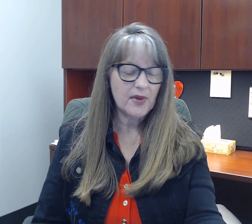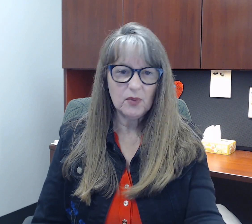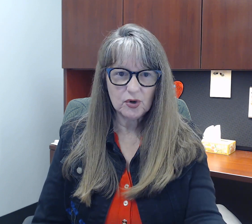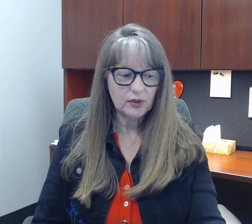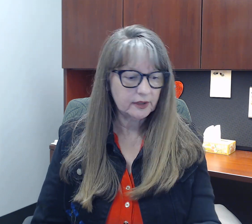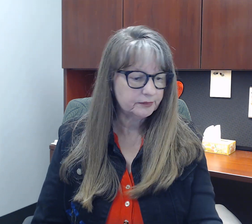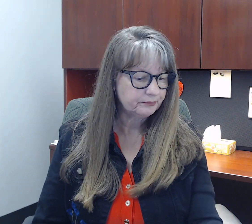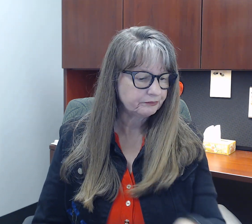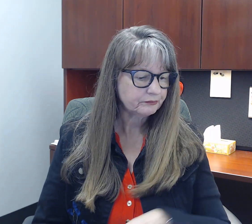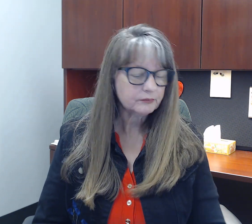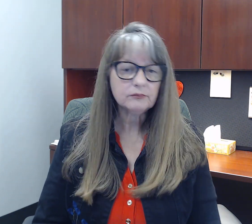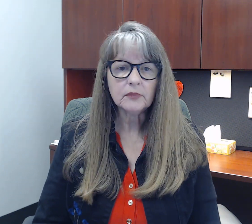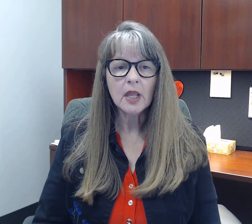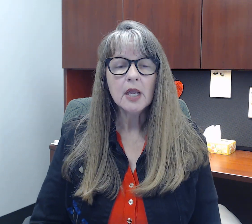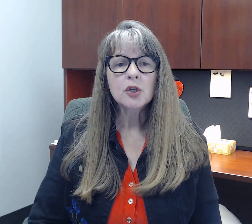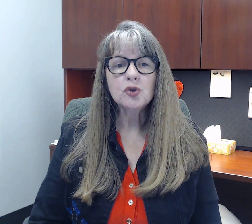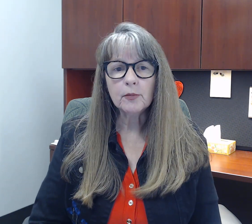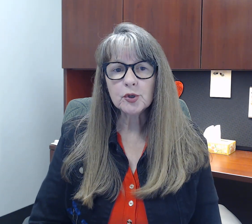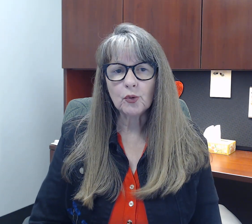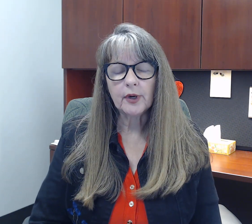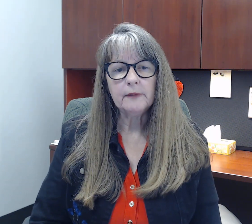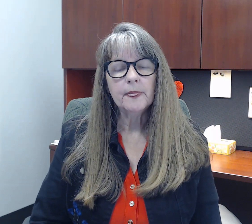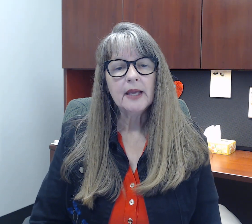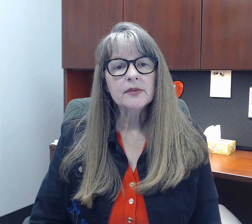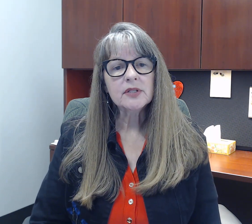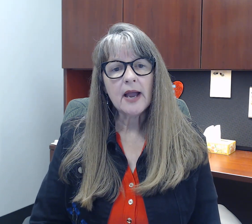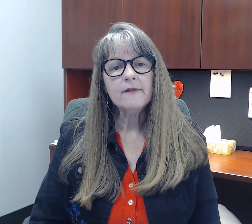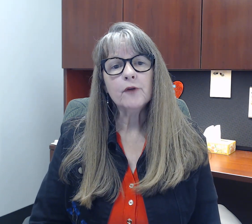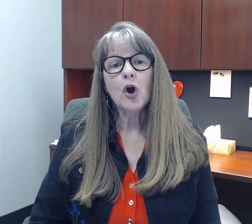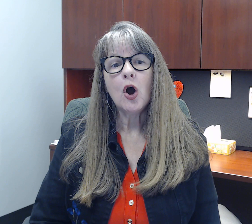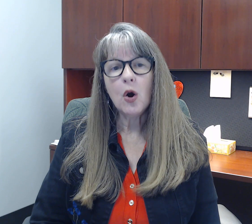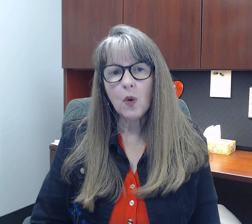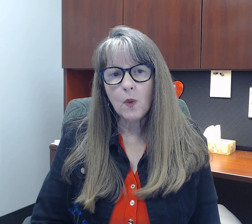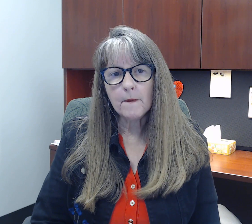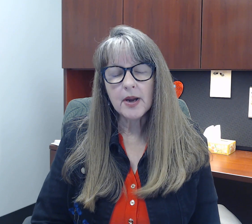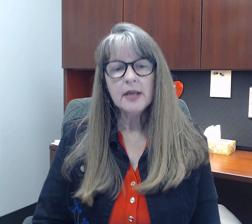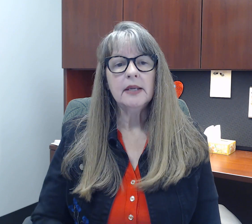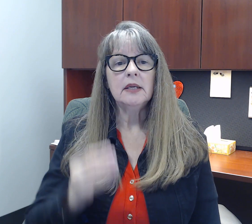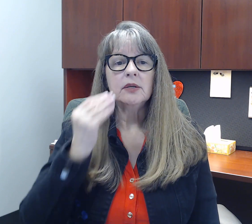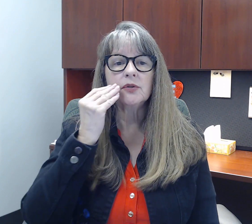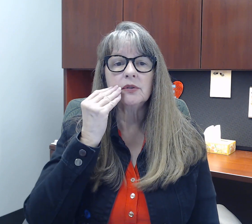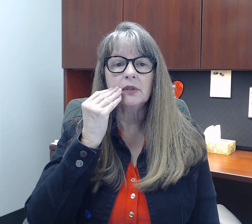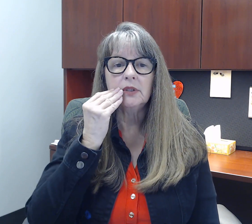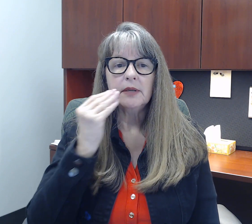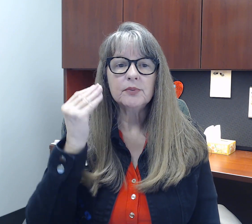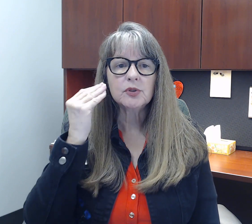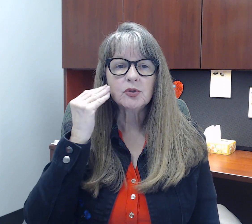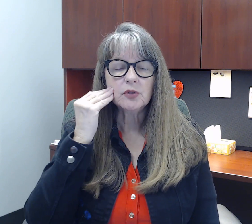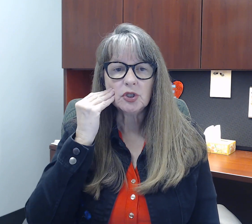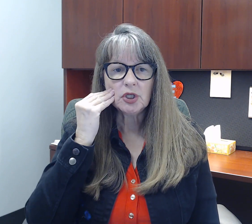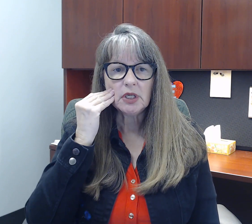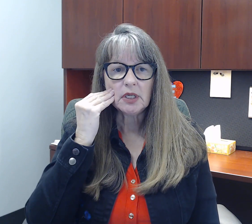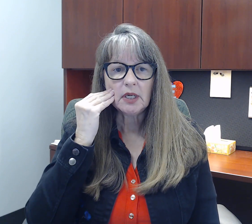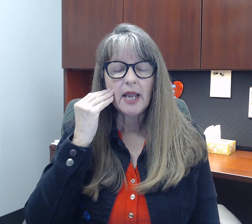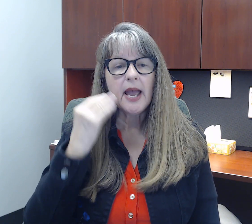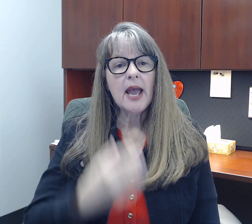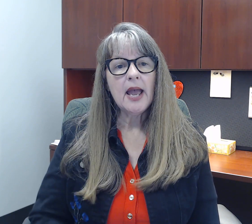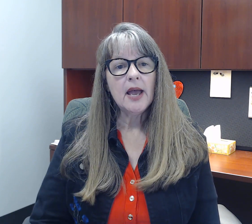one earlier. Dormitory. The sign for home is the lips to the cheek.